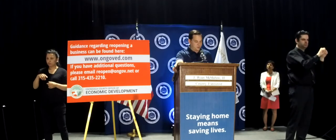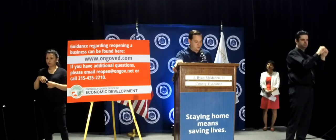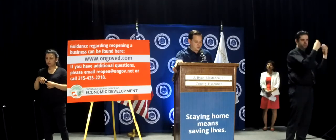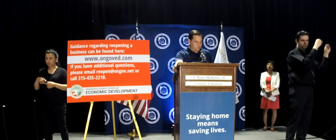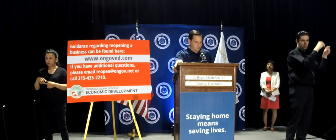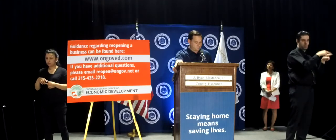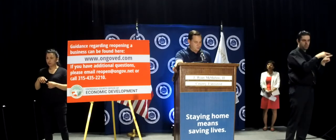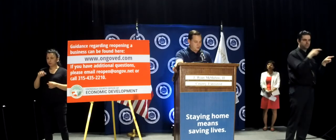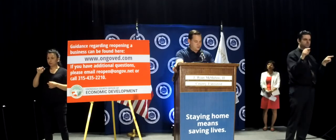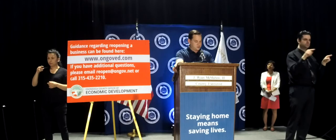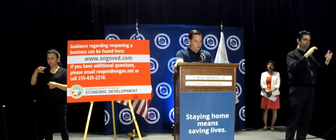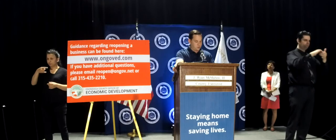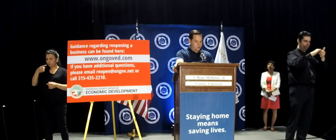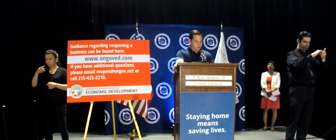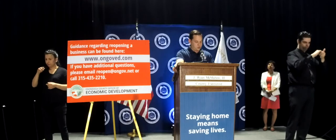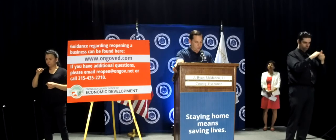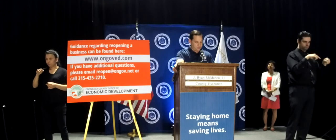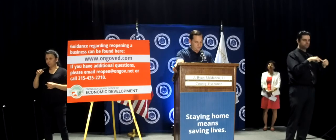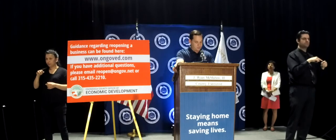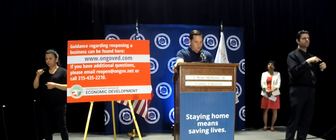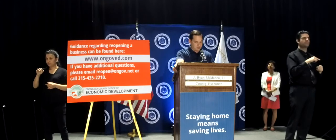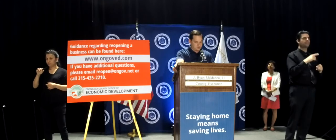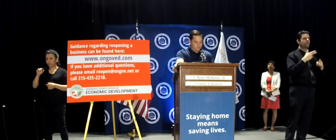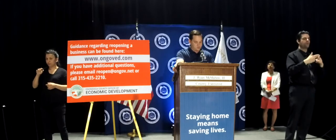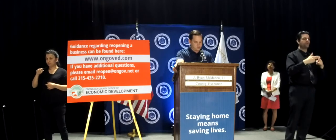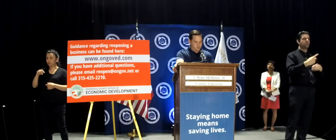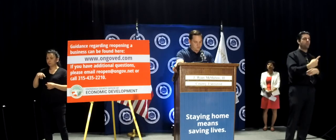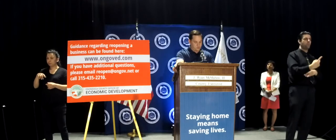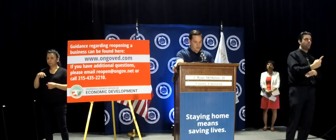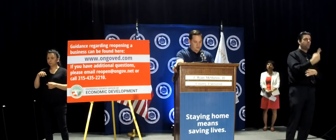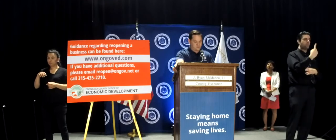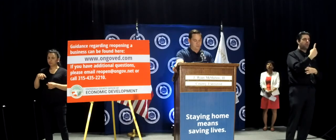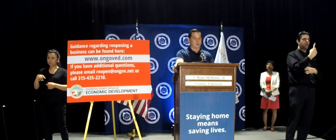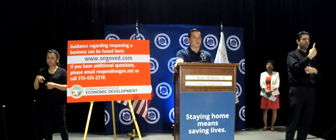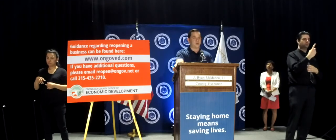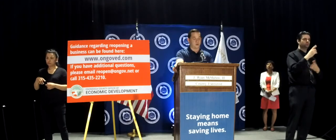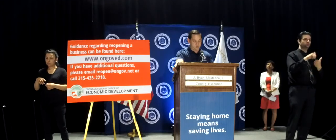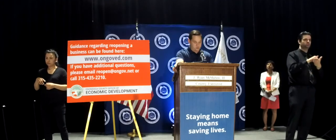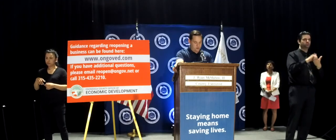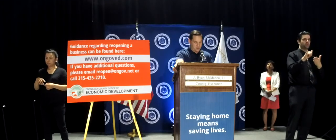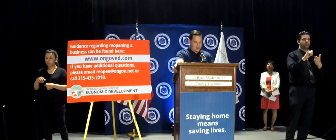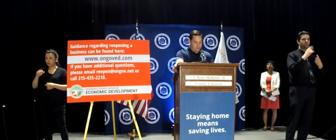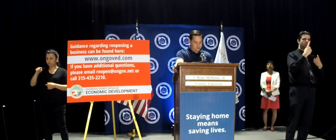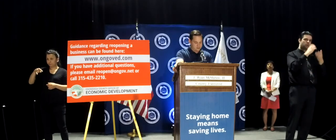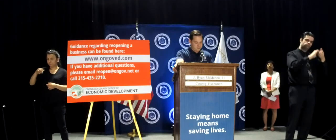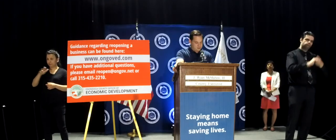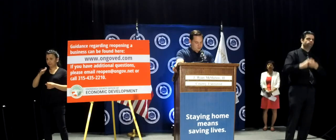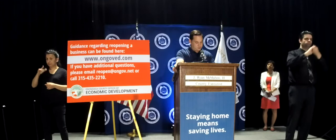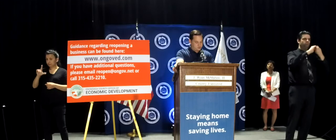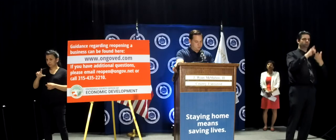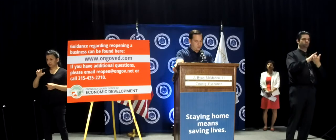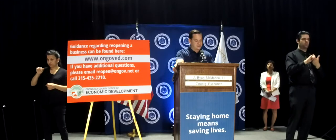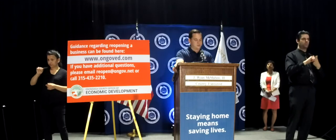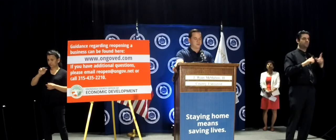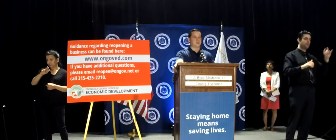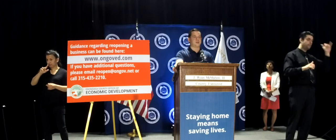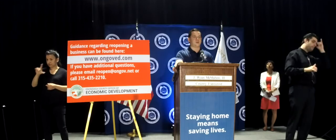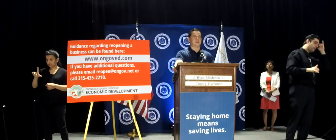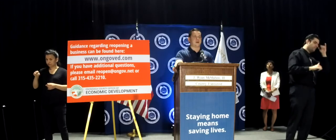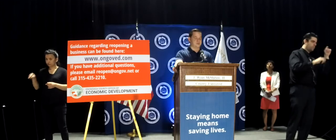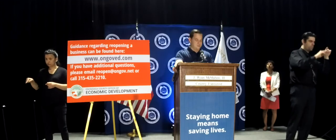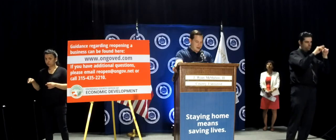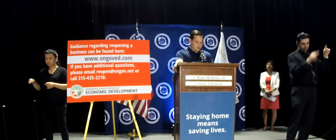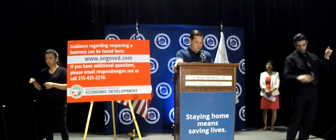safely throughout the summer. It's called One New York, and it's a virtual foot race from Buffalo to Long Island, which is